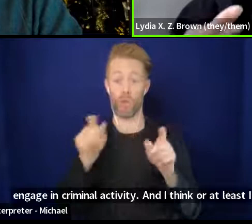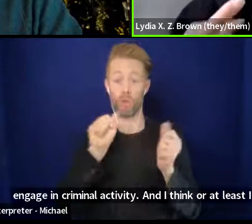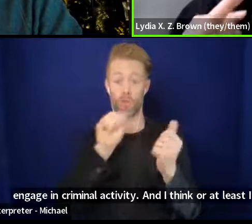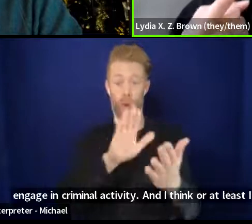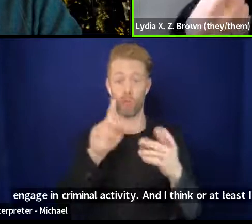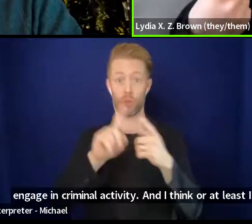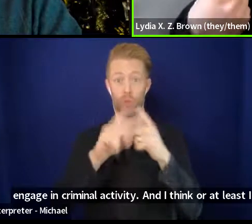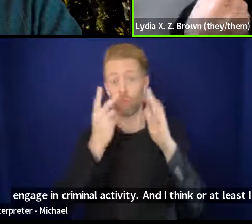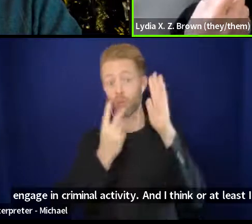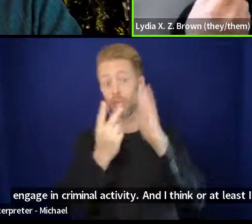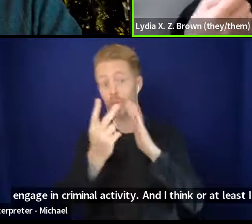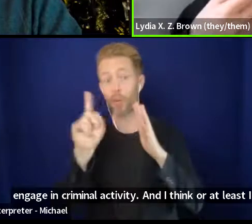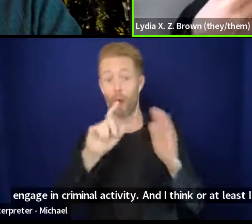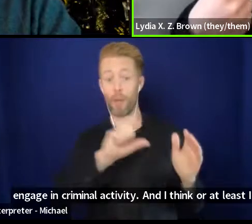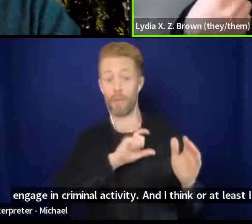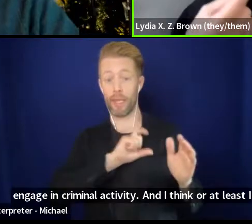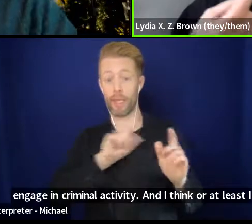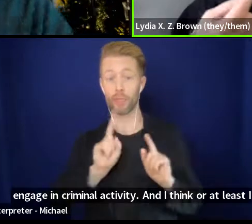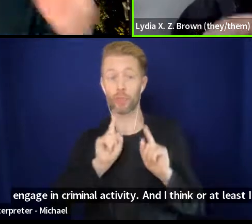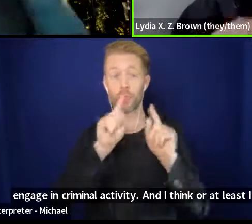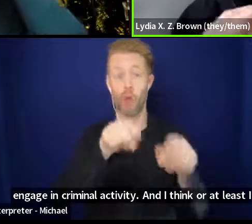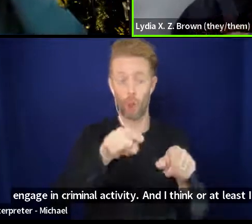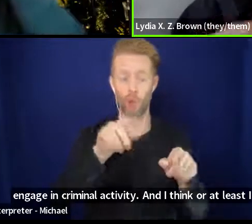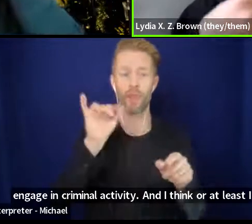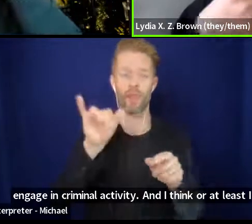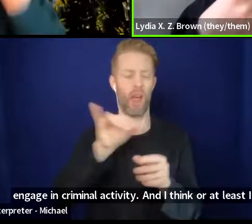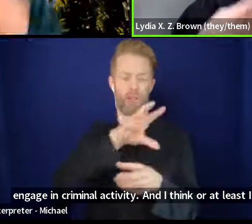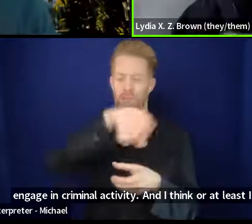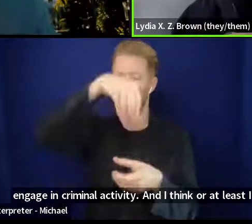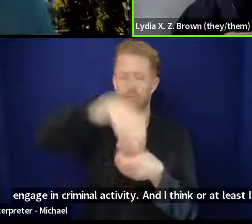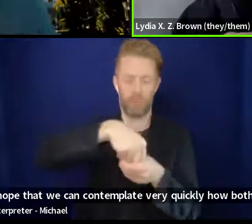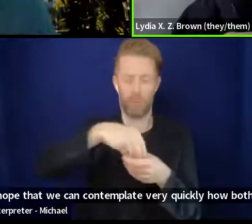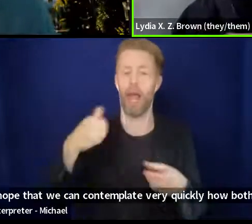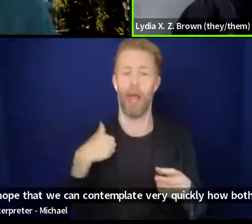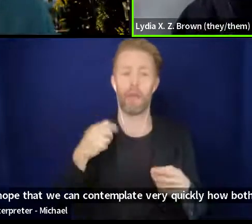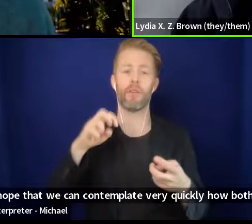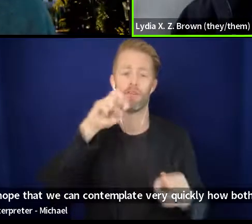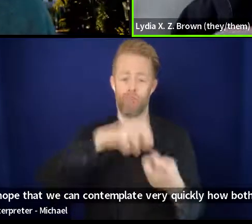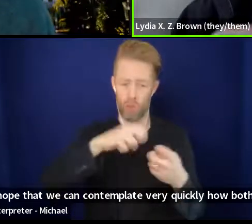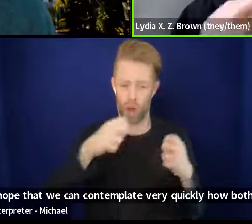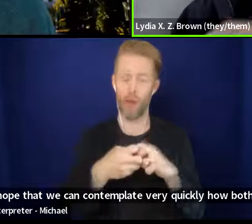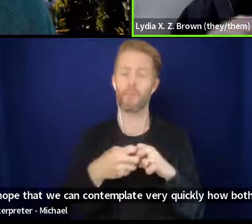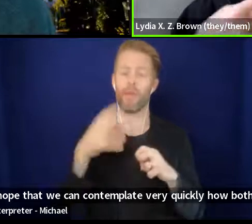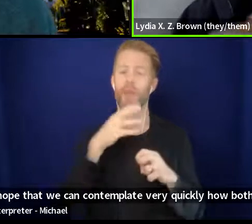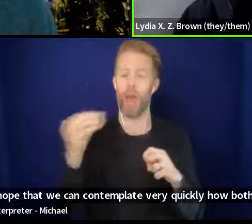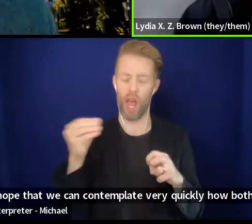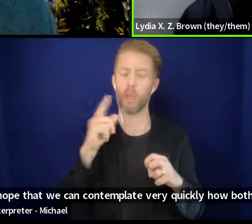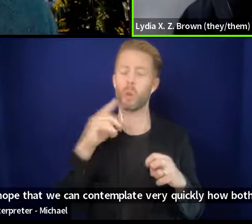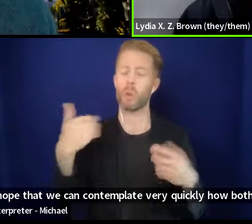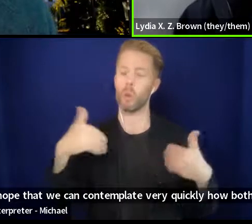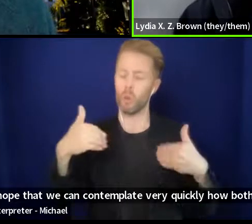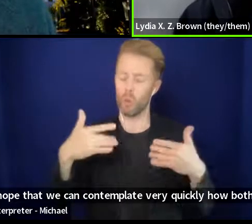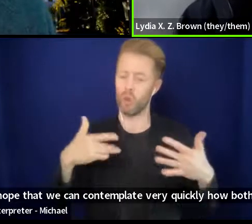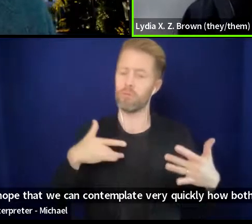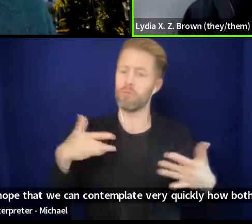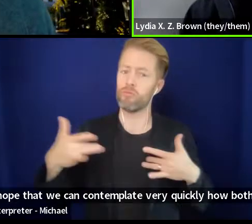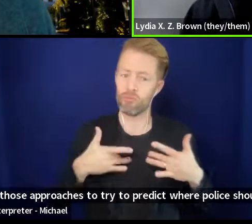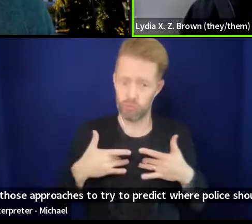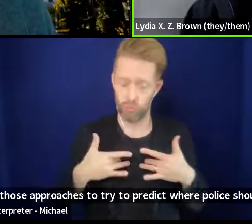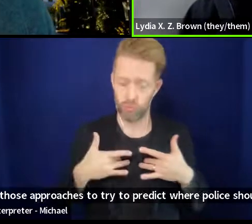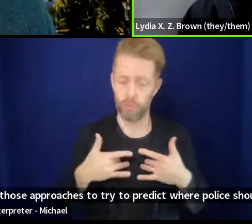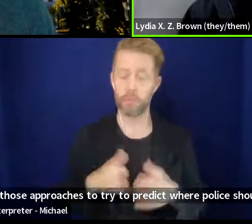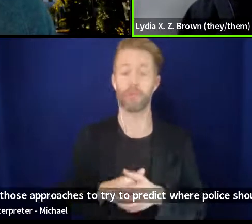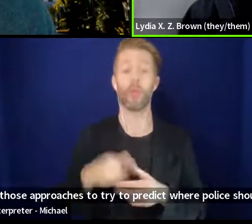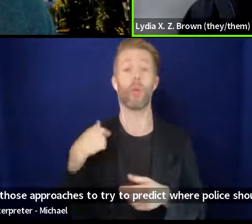go are inherently problematic and deeply concerning. When we already know that the